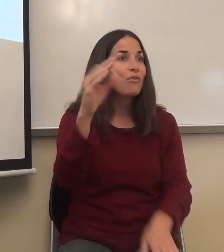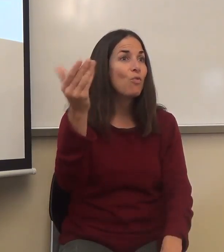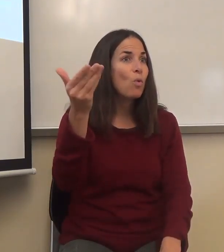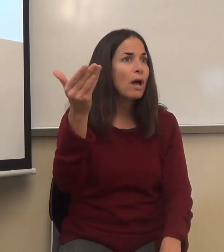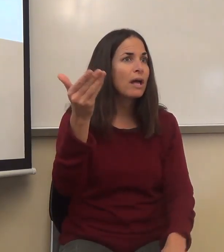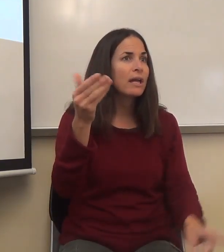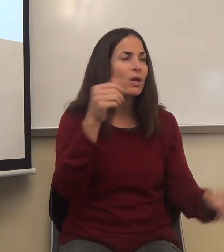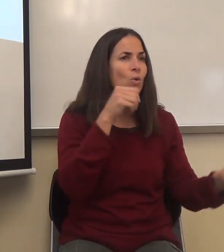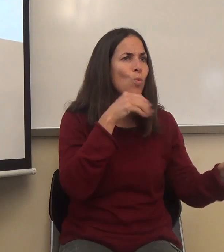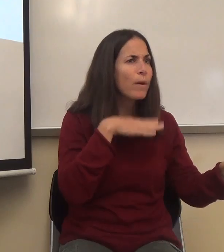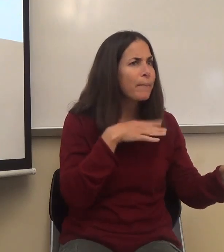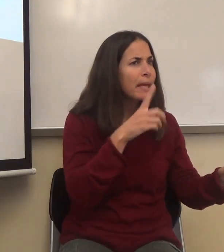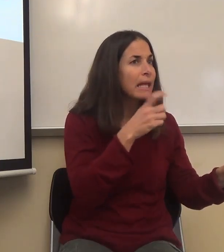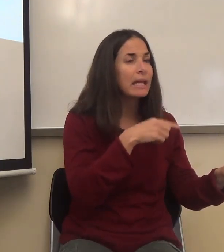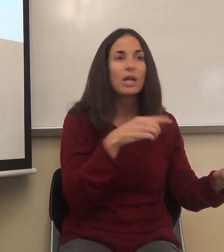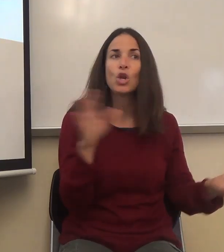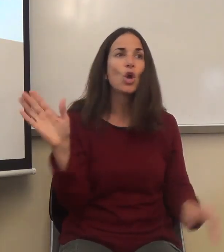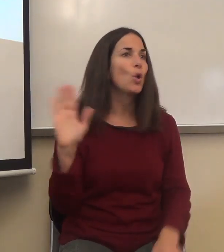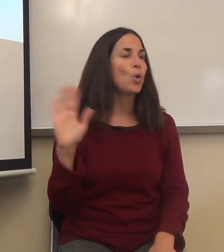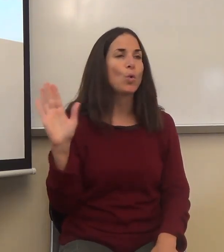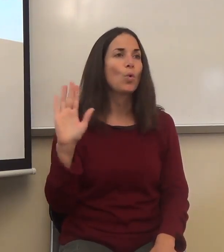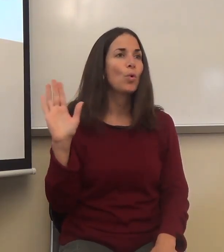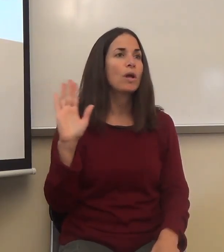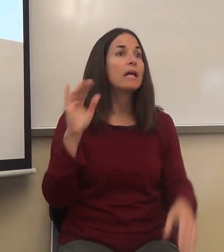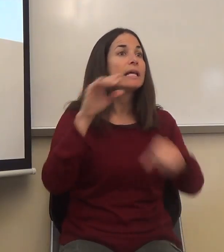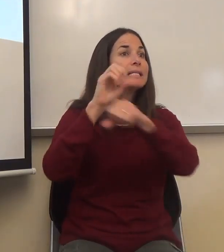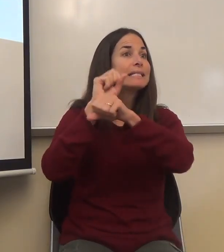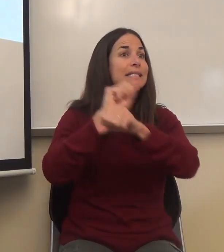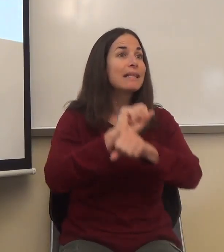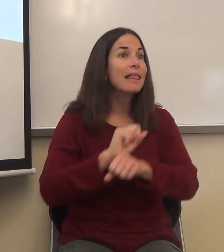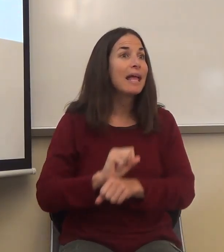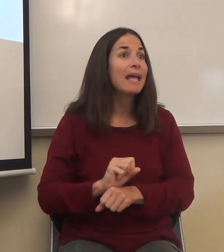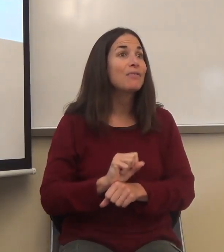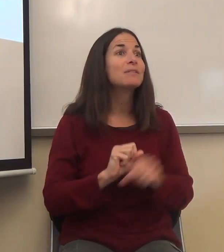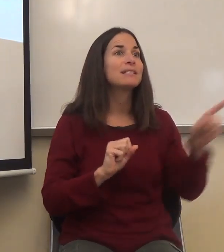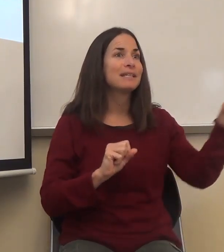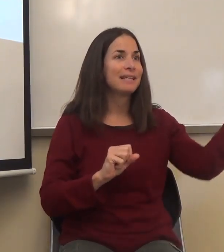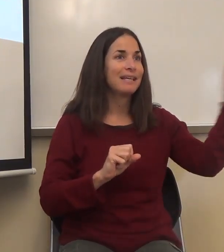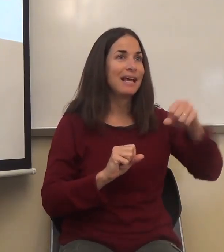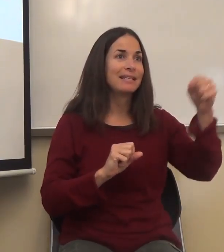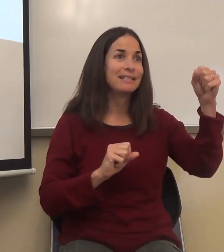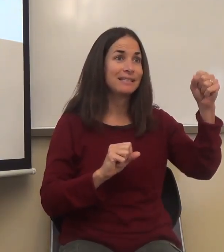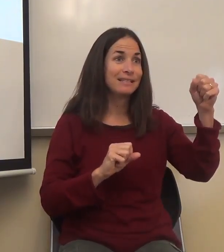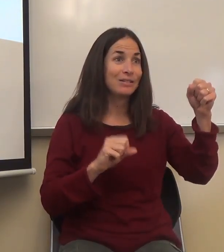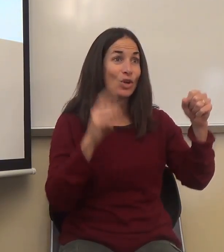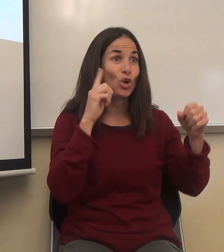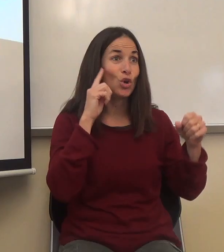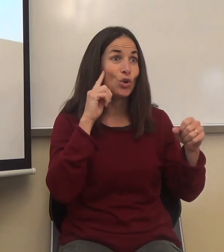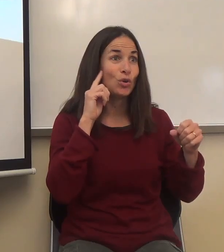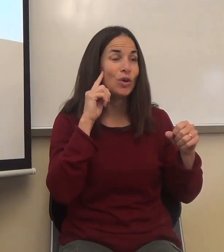women, vote. No, Oh, for slaves. they haven't yet. Okay, everyone hear what Michael said? How did you come to that